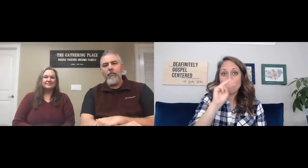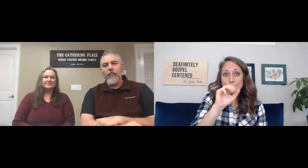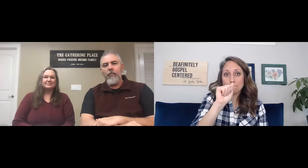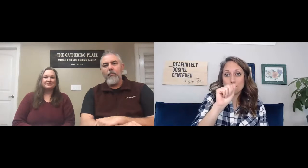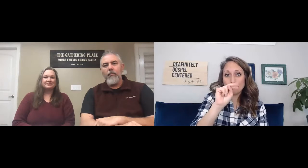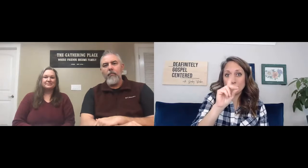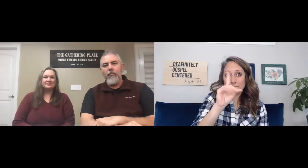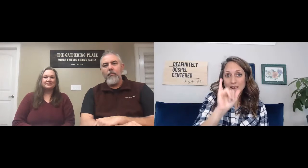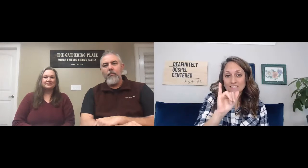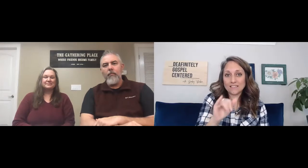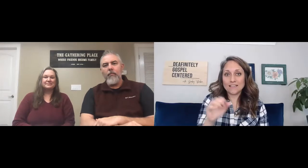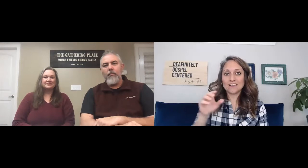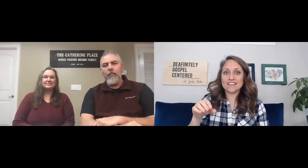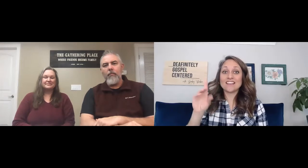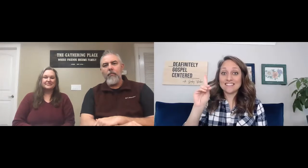and Mandy Dye.